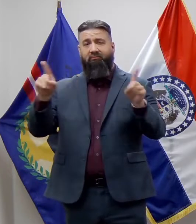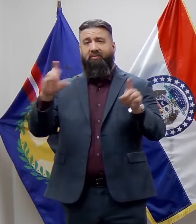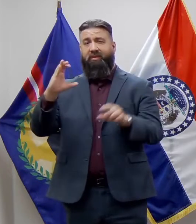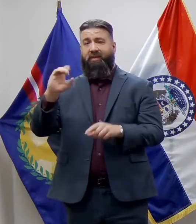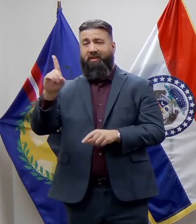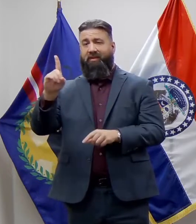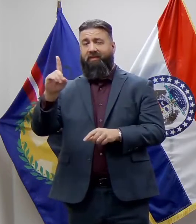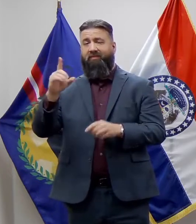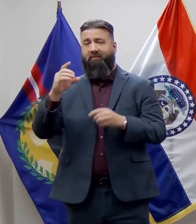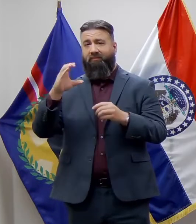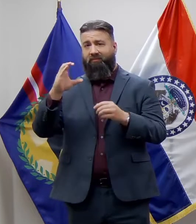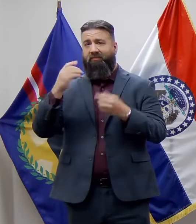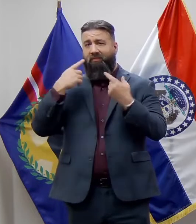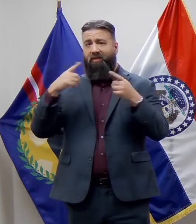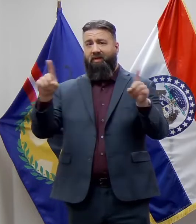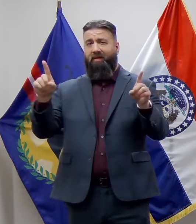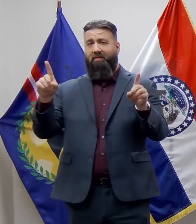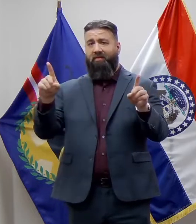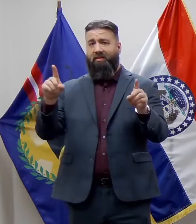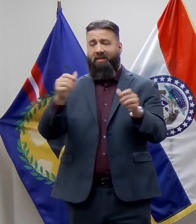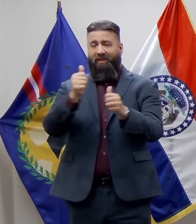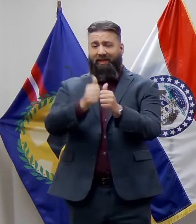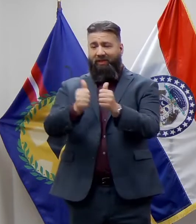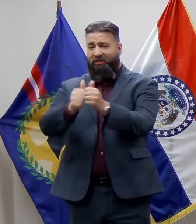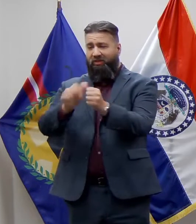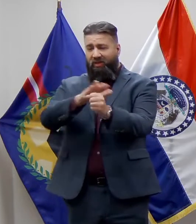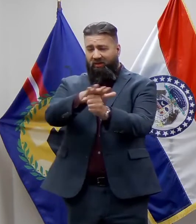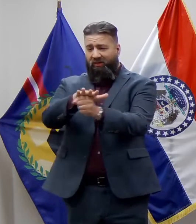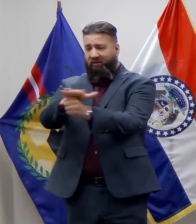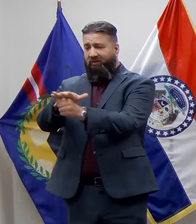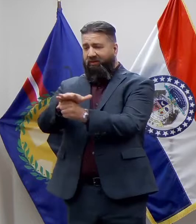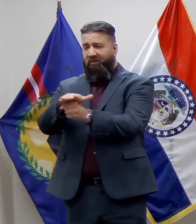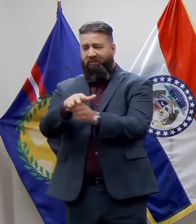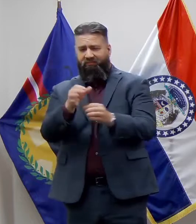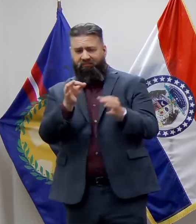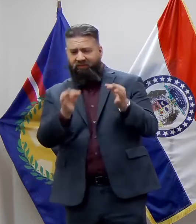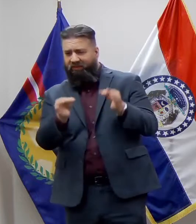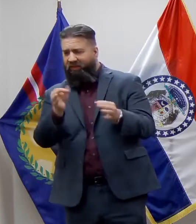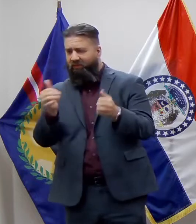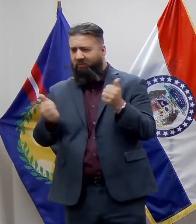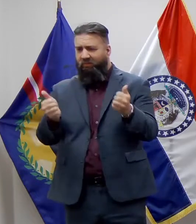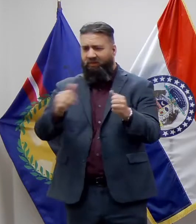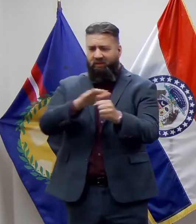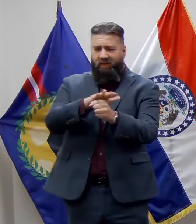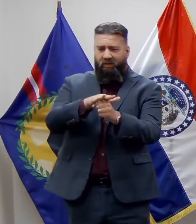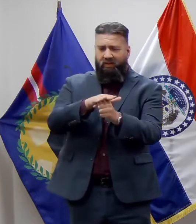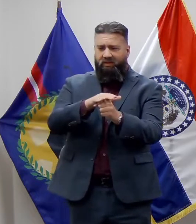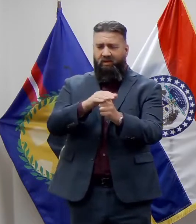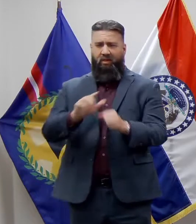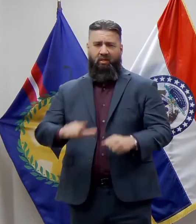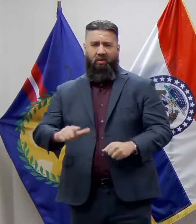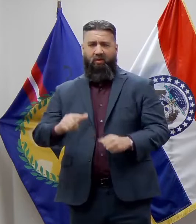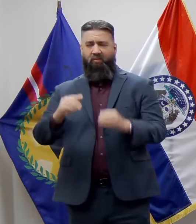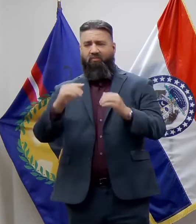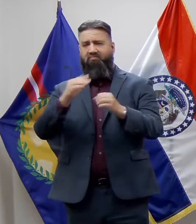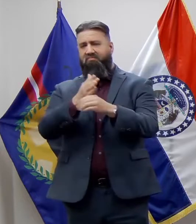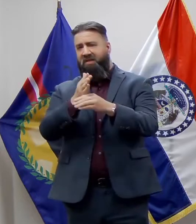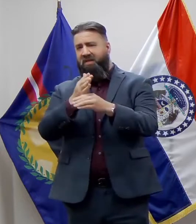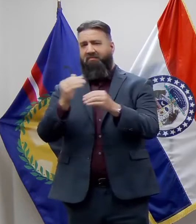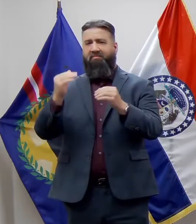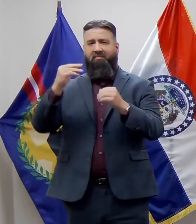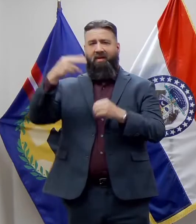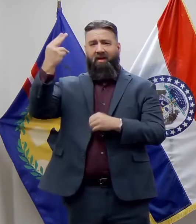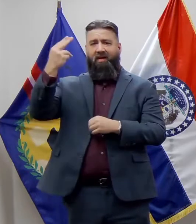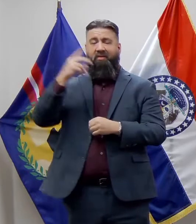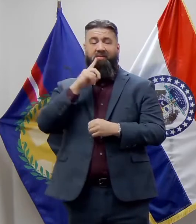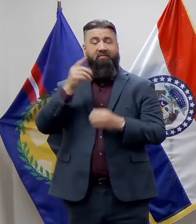county by county COVID-19 community levels. The levels are low, medium, and high, determined by how